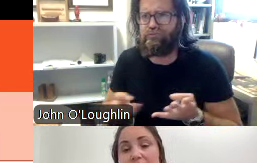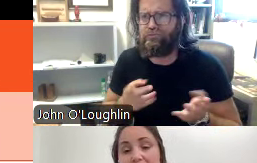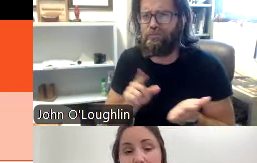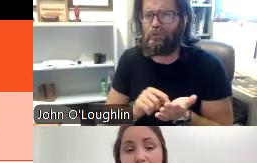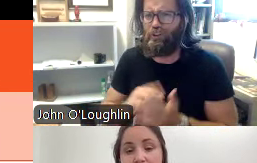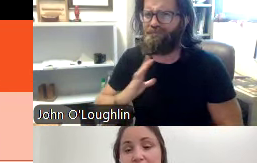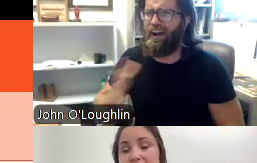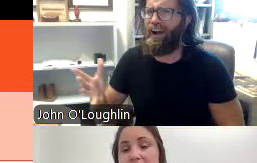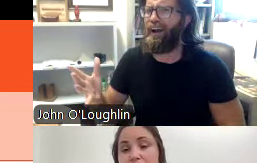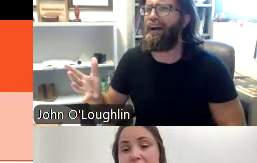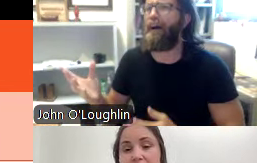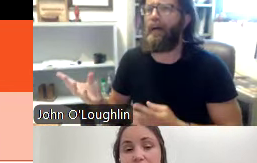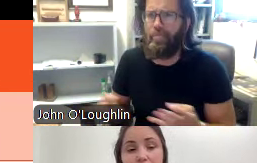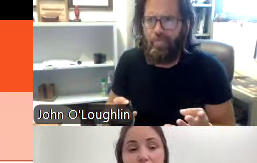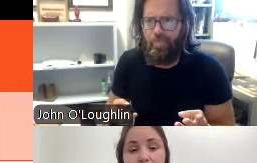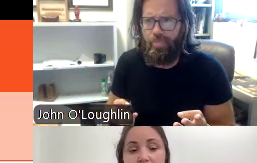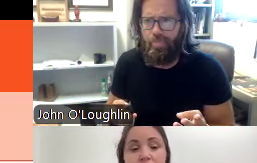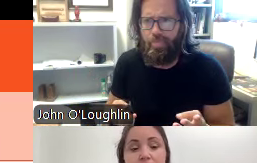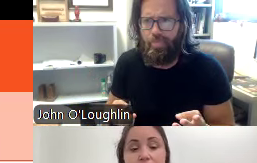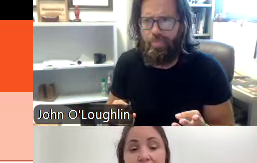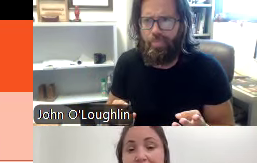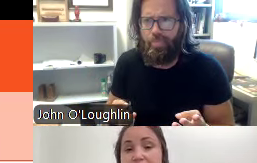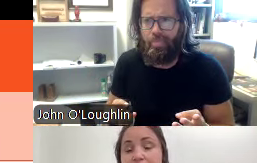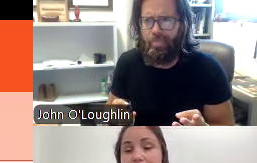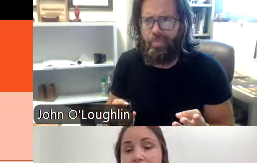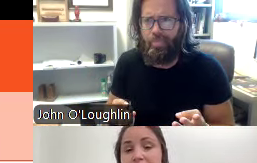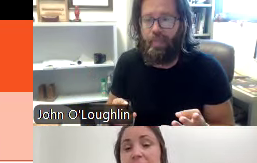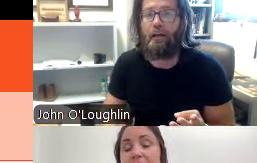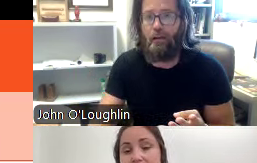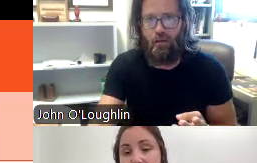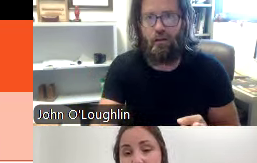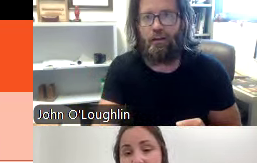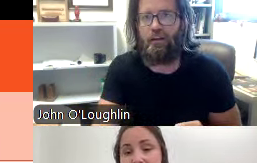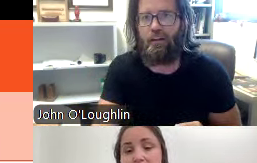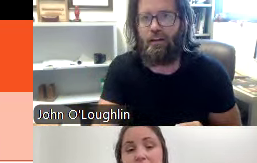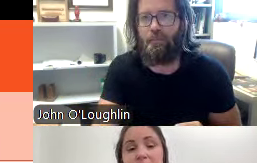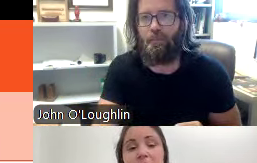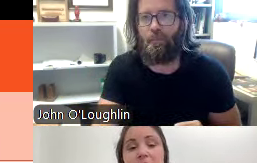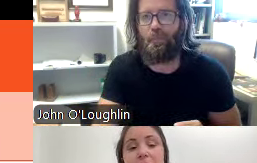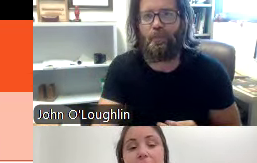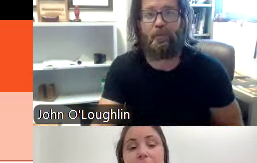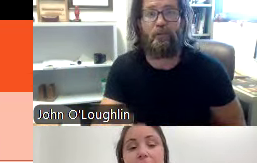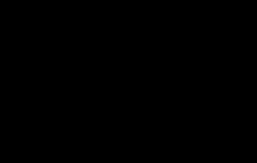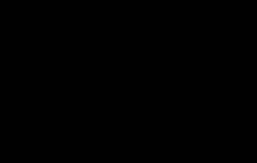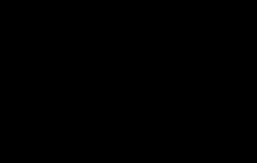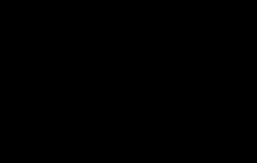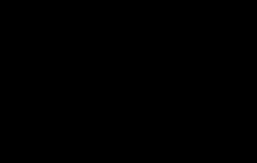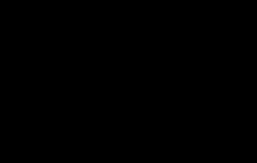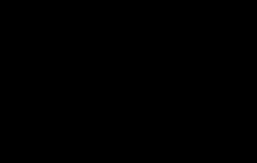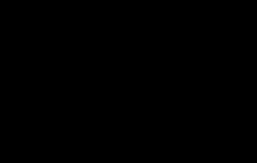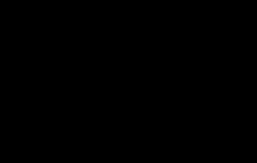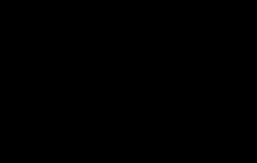So paper and then it running through fine and then it stops.